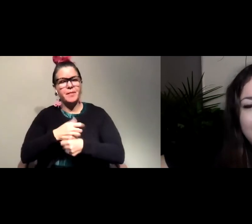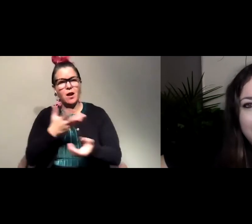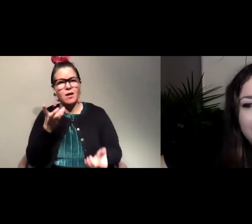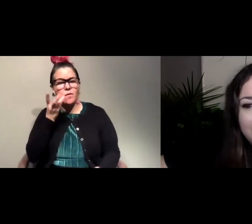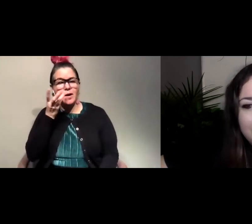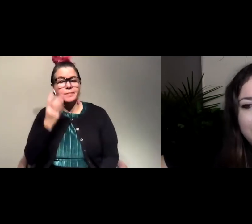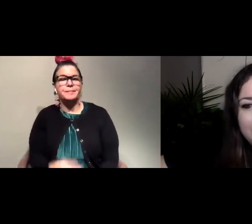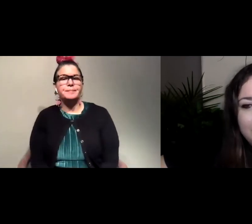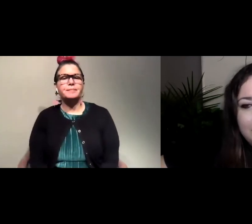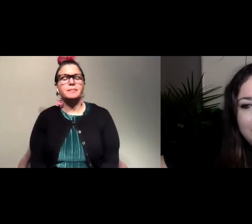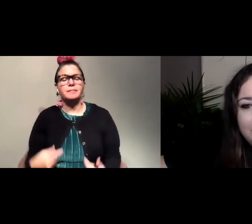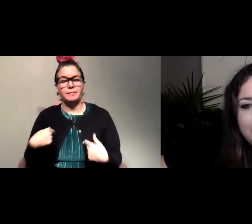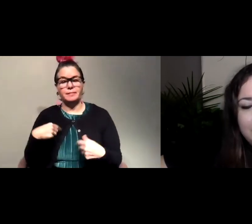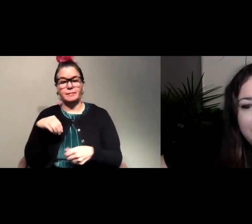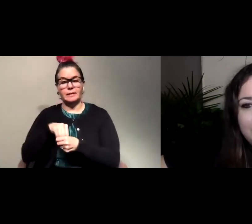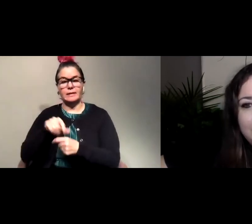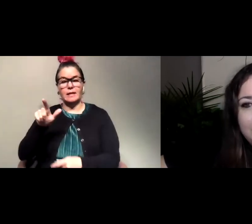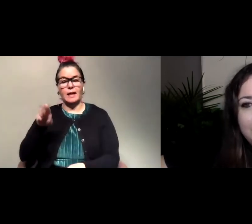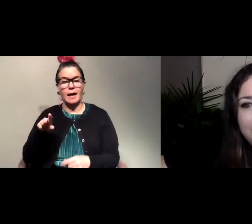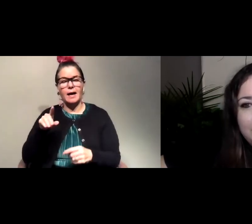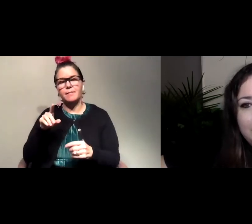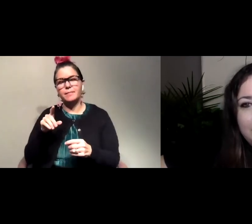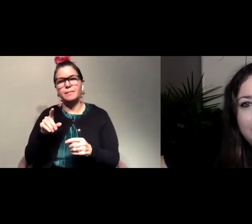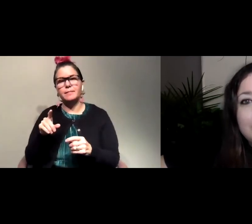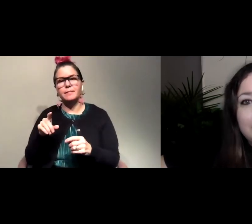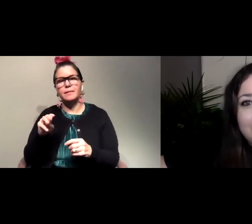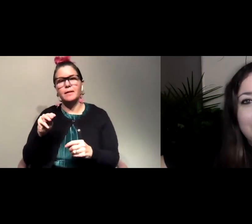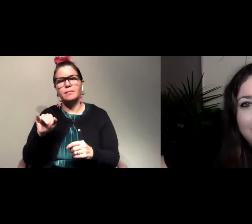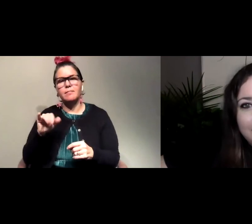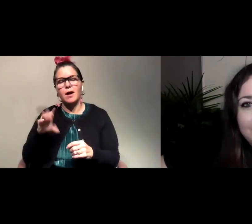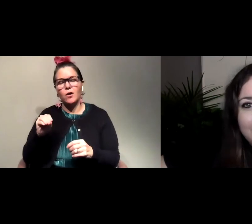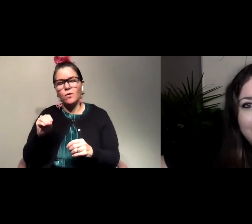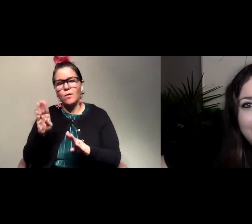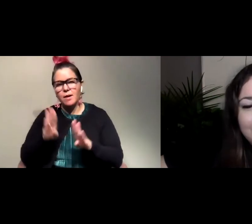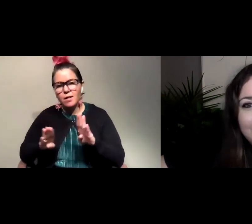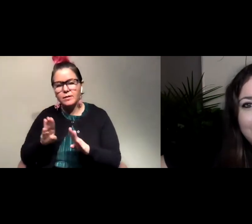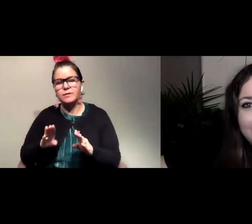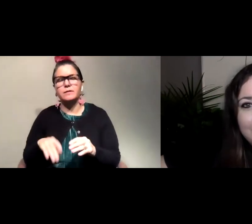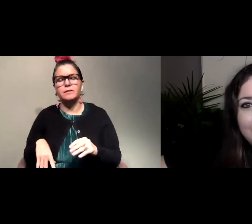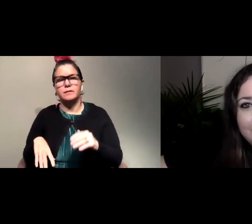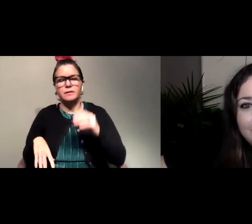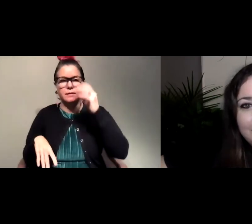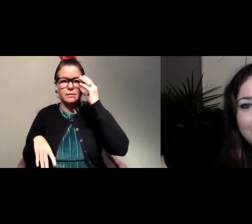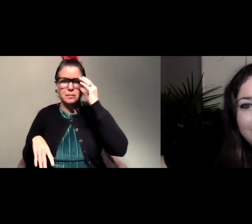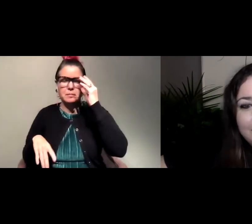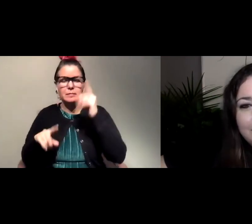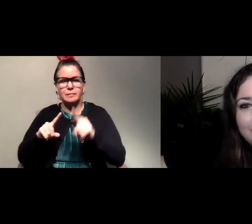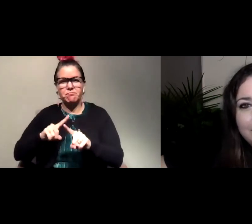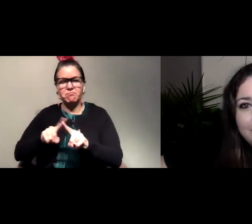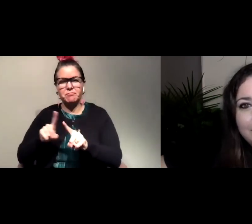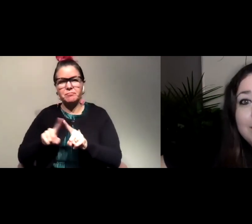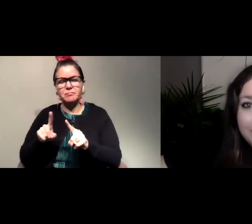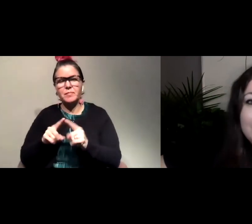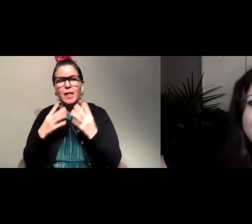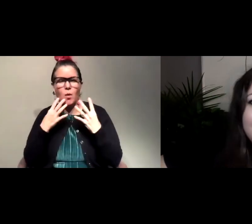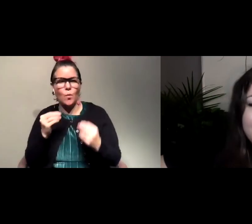So I was in a lab and doing a lot of, like, microbiology and pipetting and, like, wet lab